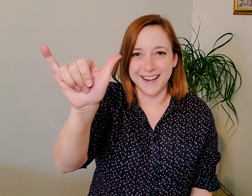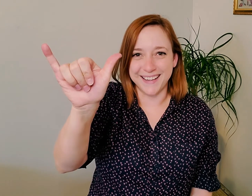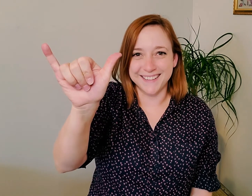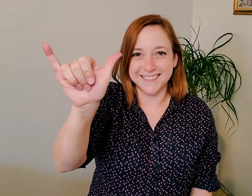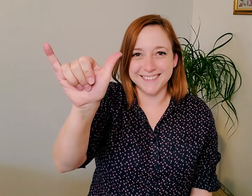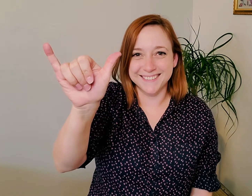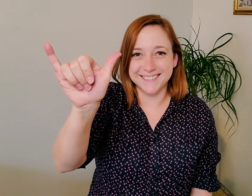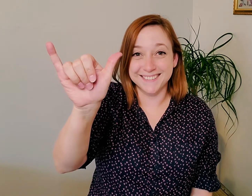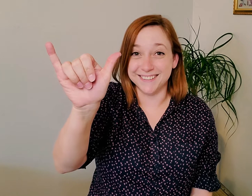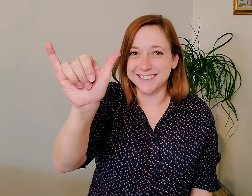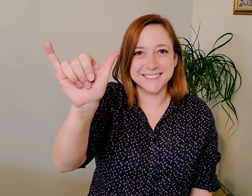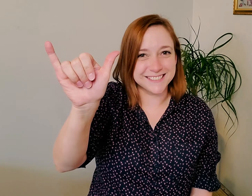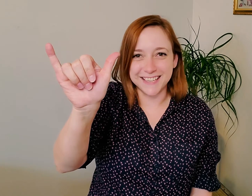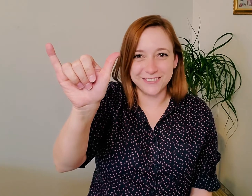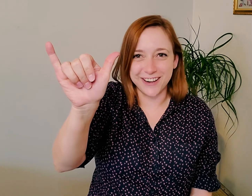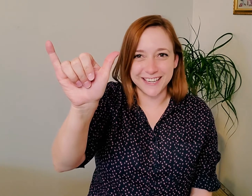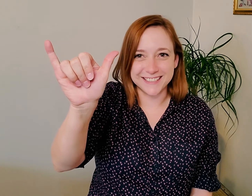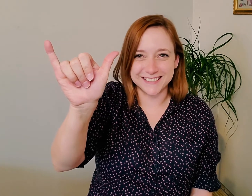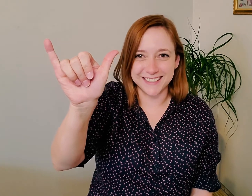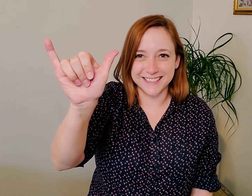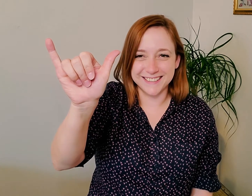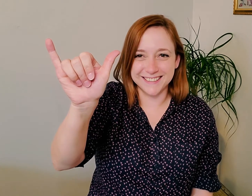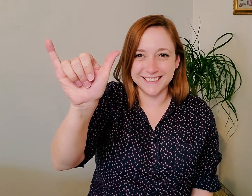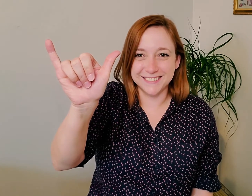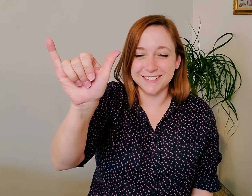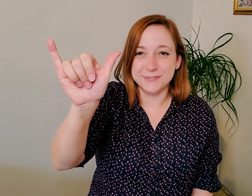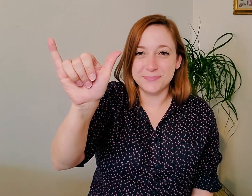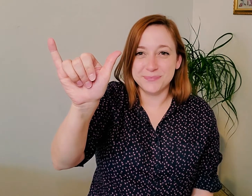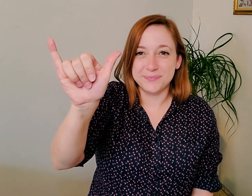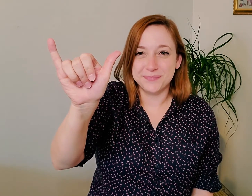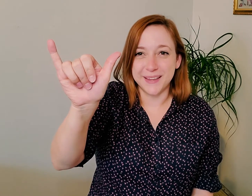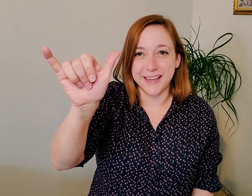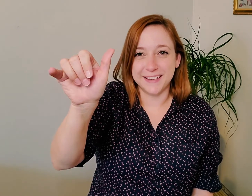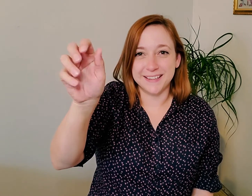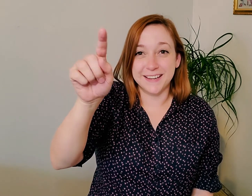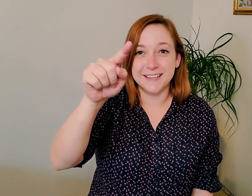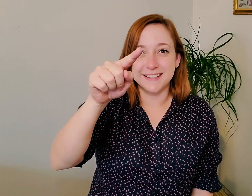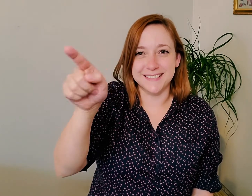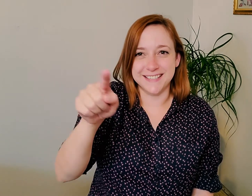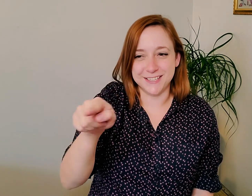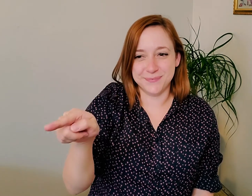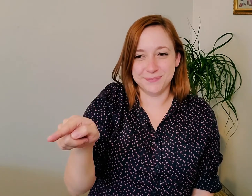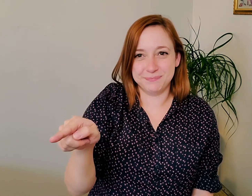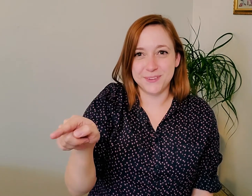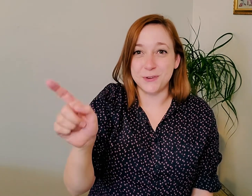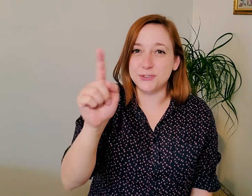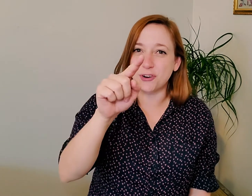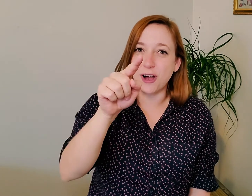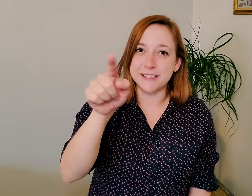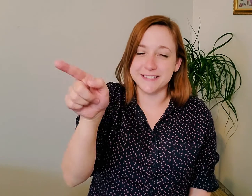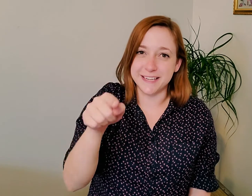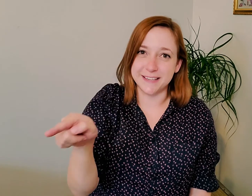Y, looks just like a Y, doesn't it? And Z, you draw a Z in the